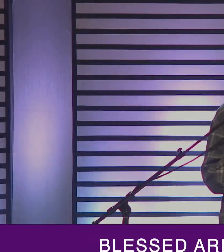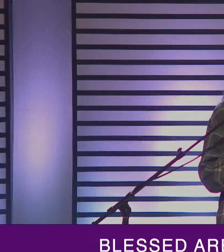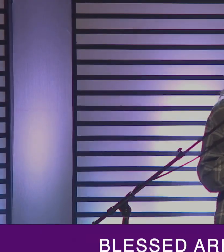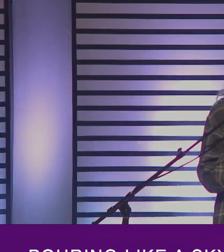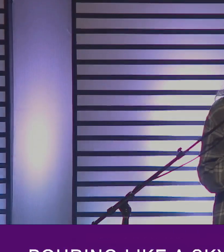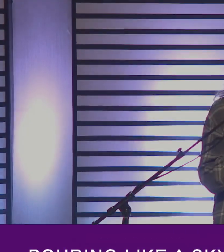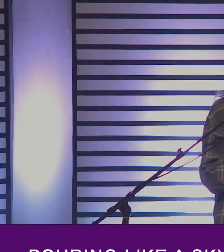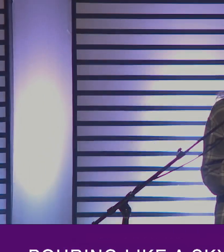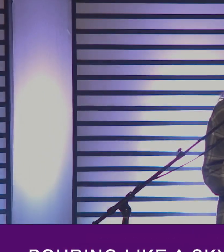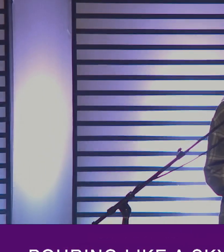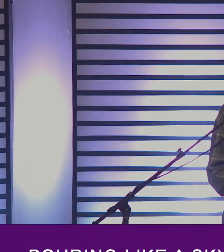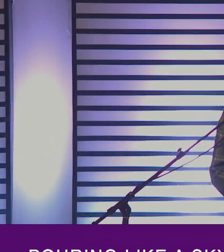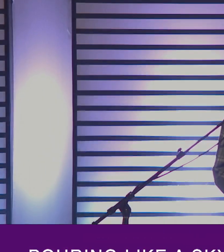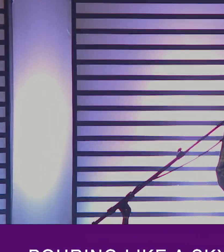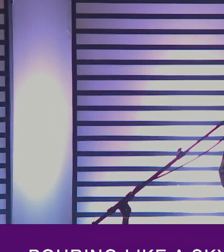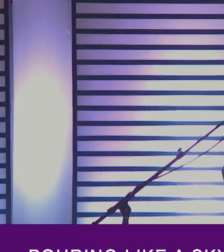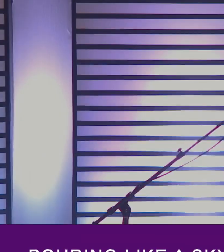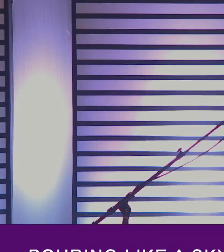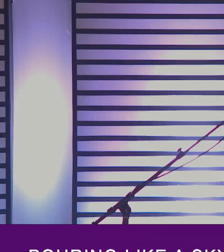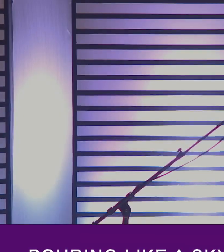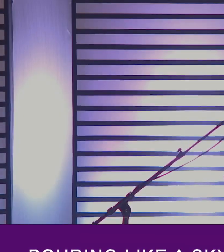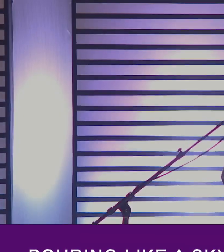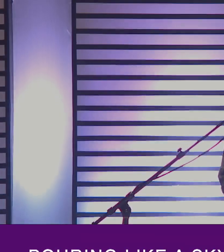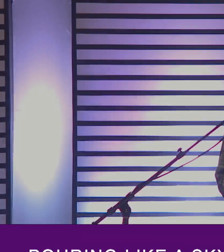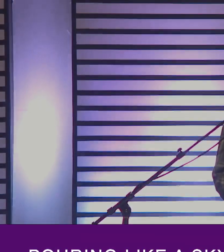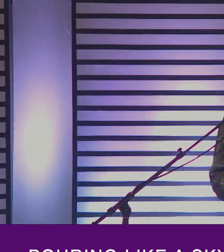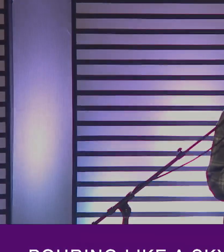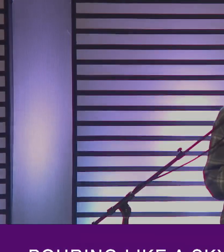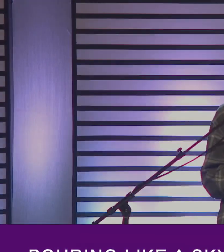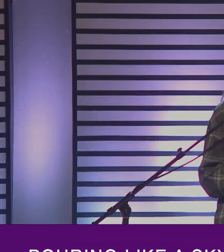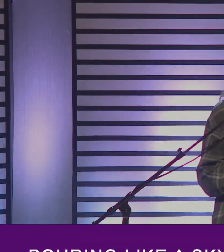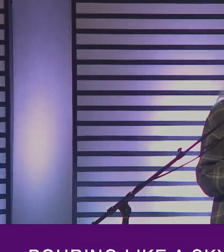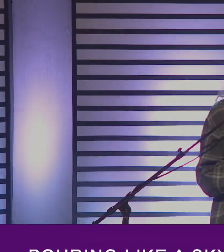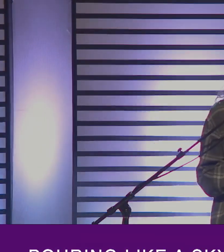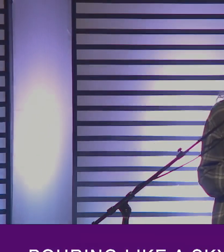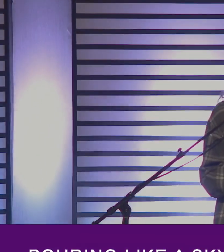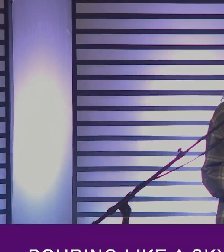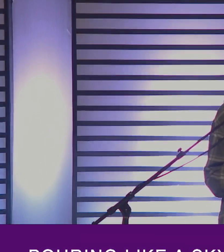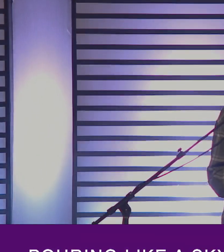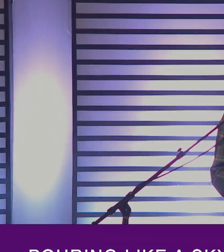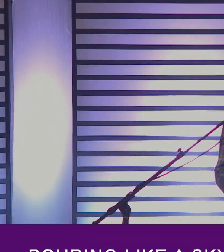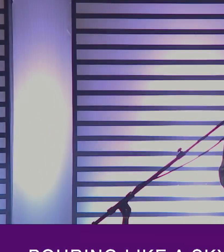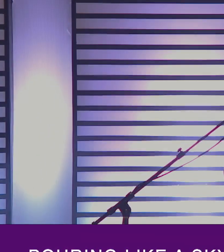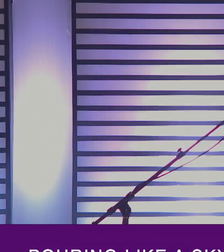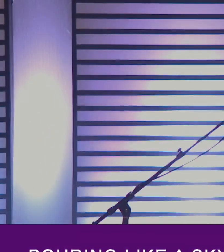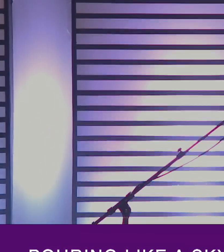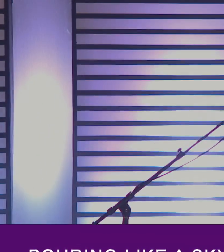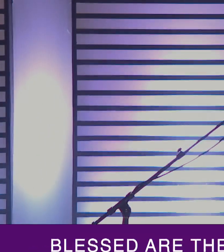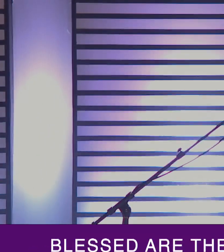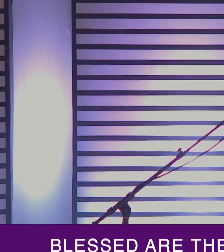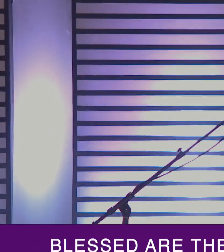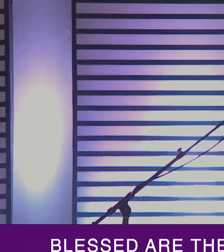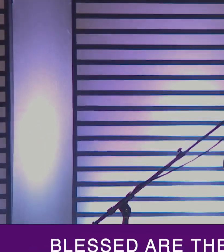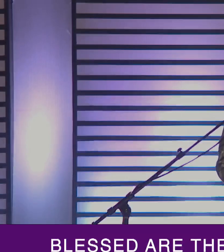weary, pouring like a sky of falling stars.